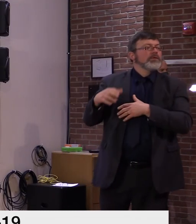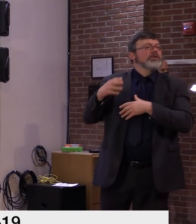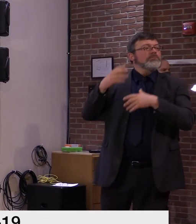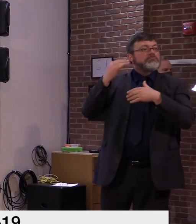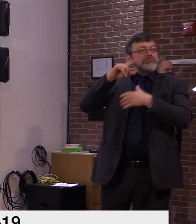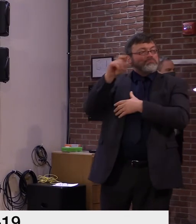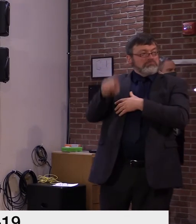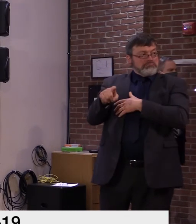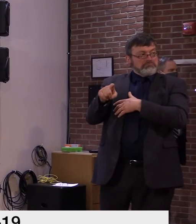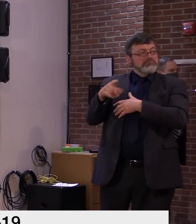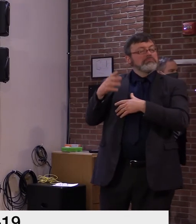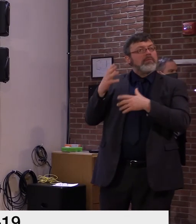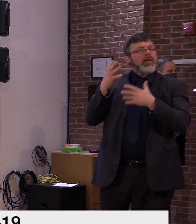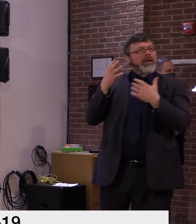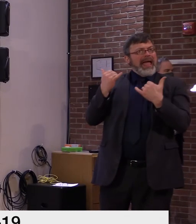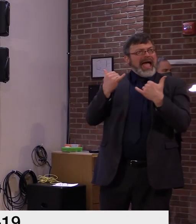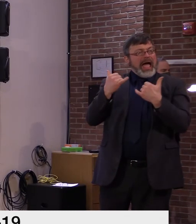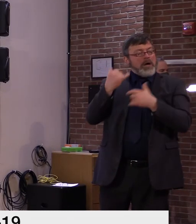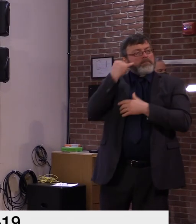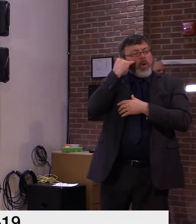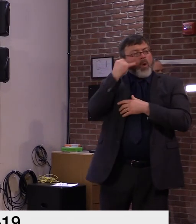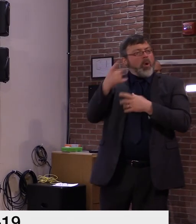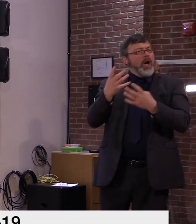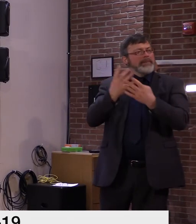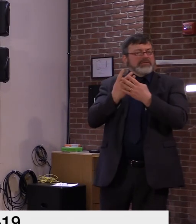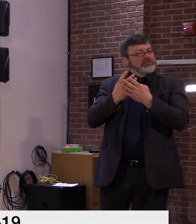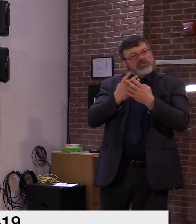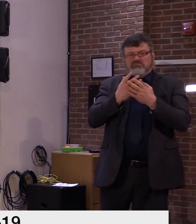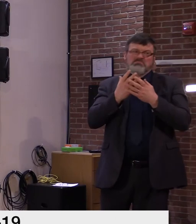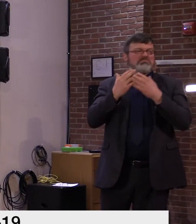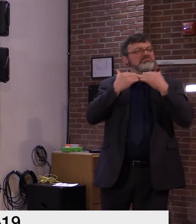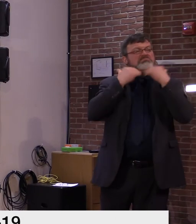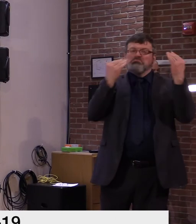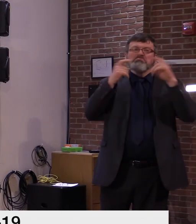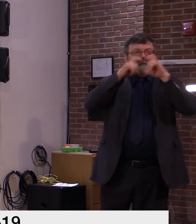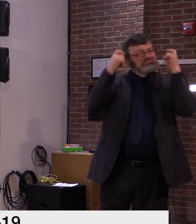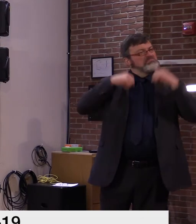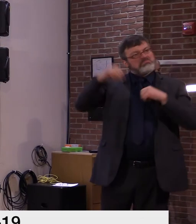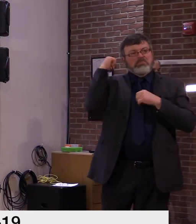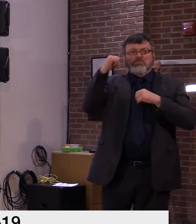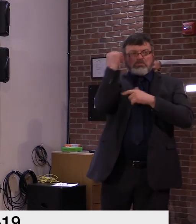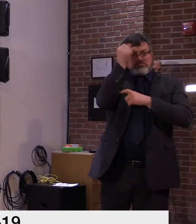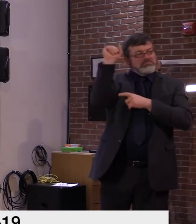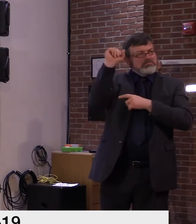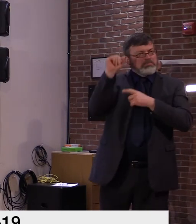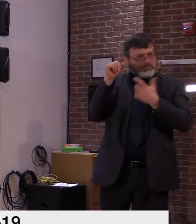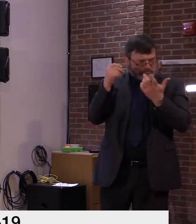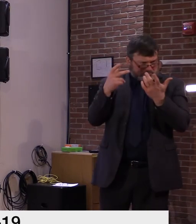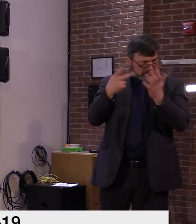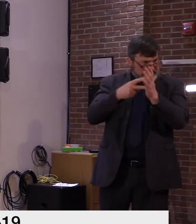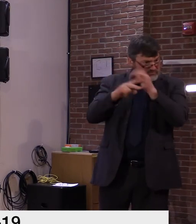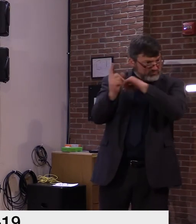in isolation, or? I